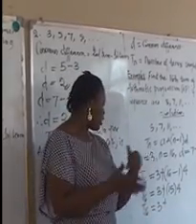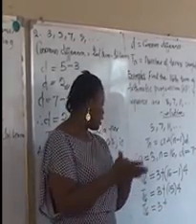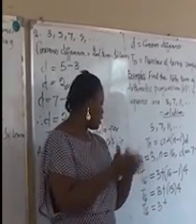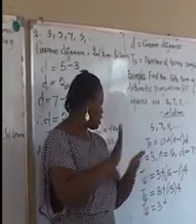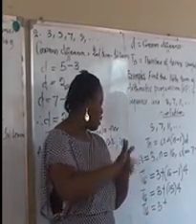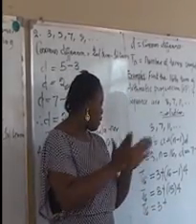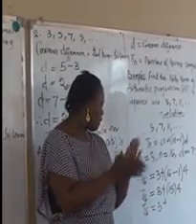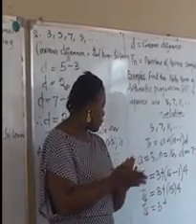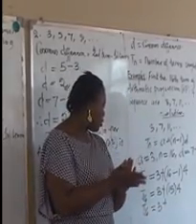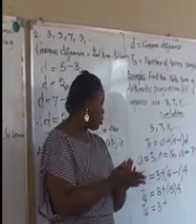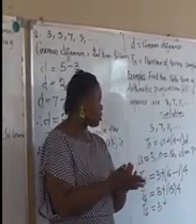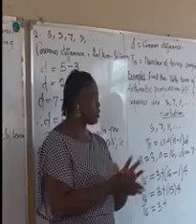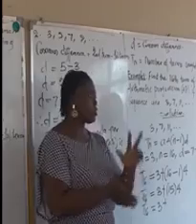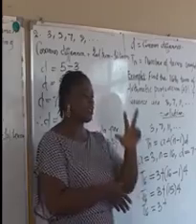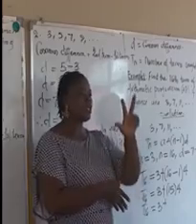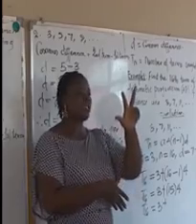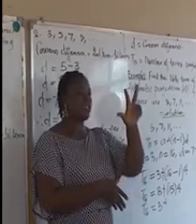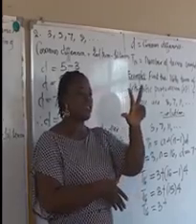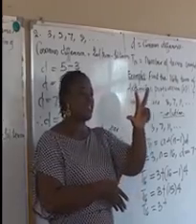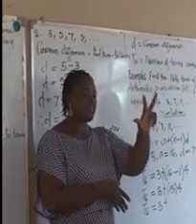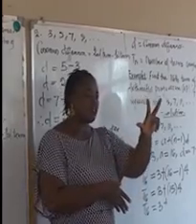Viewers, 15 times 4.